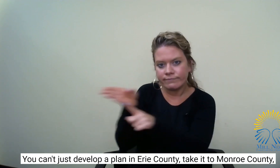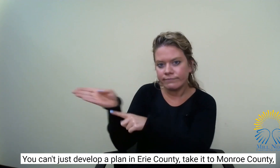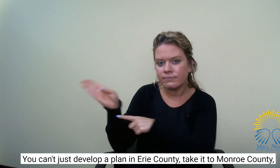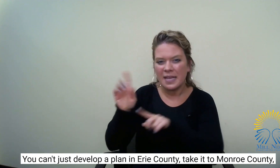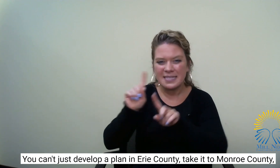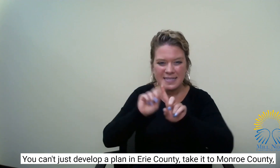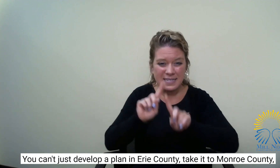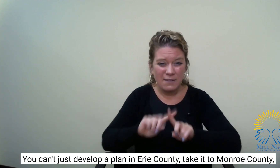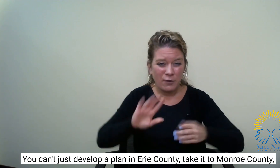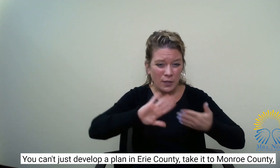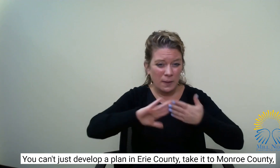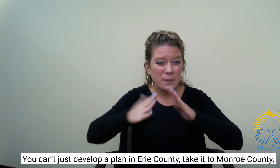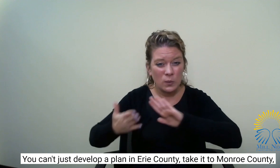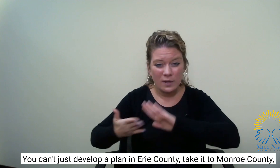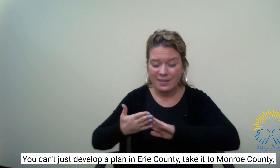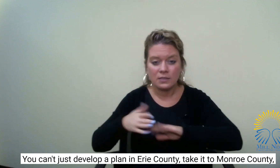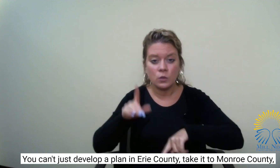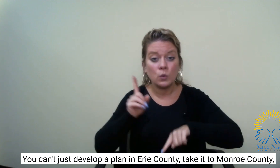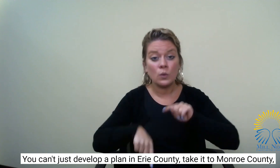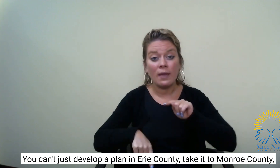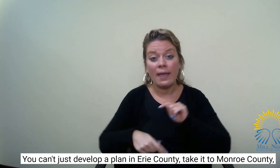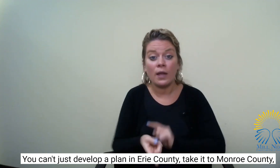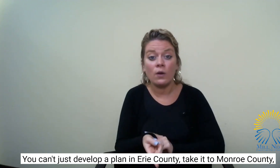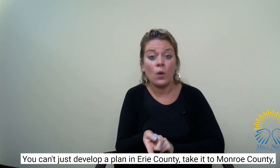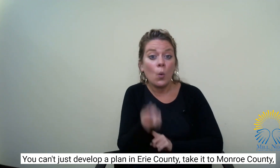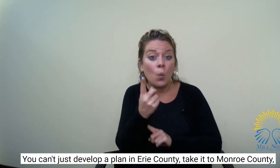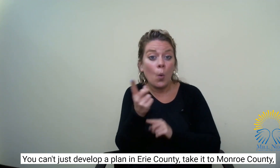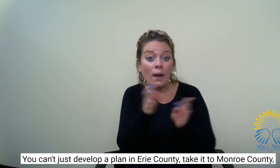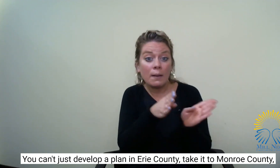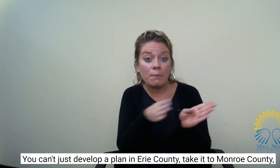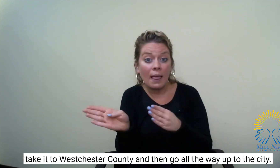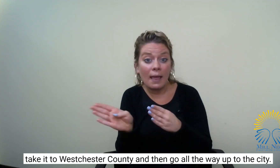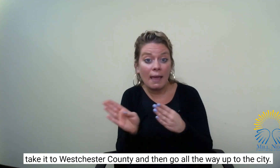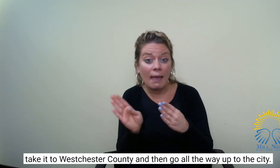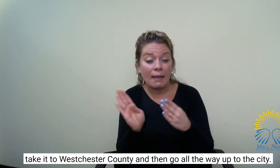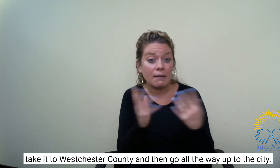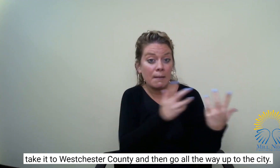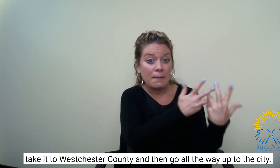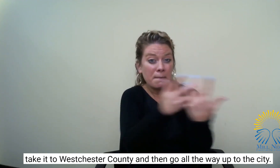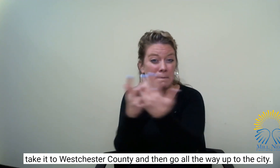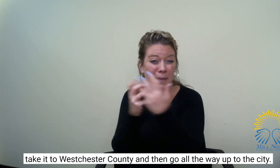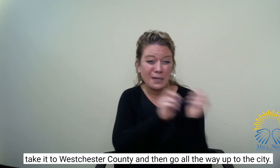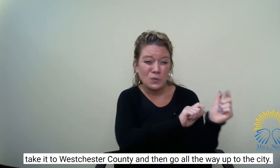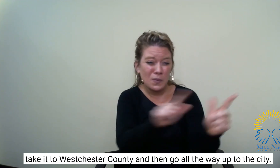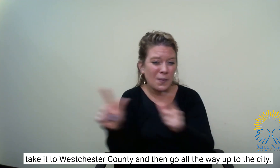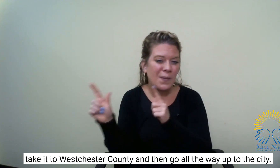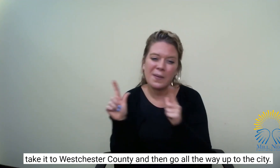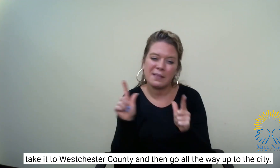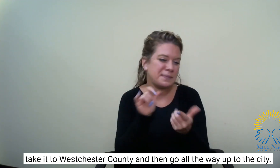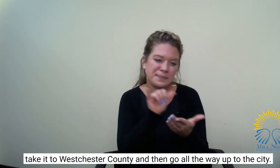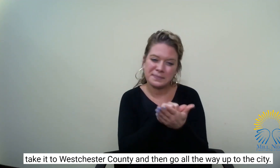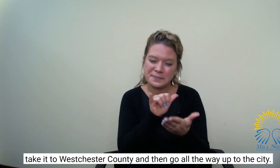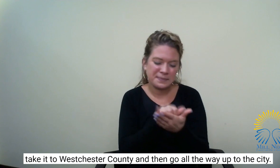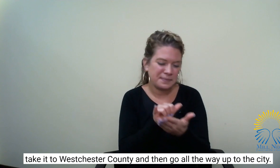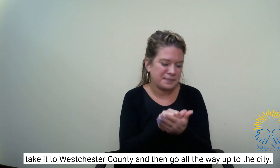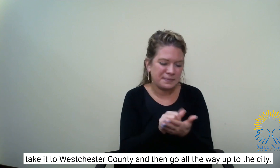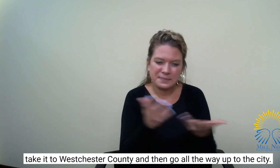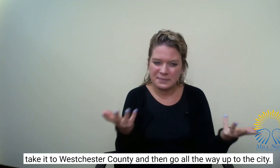just develop a plan in Erie County, take it to Monroe County, take it to Westchester County, and then go all the way up to the city.